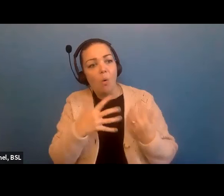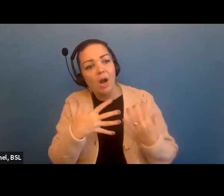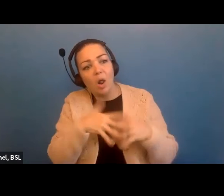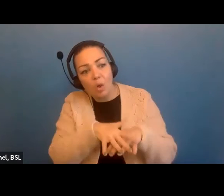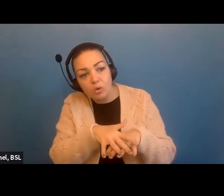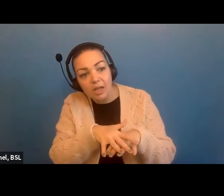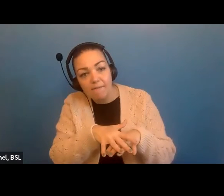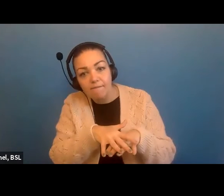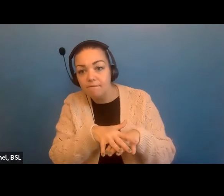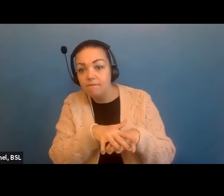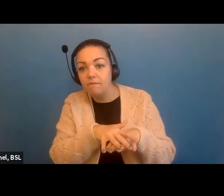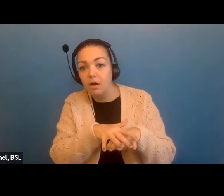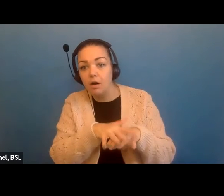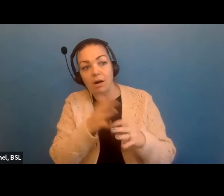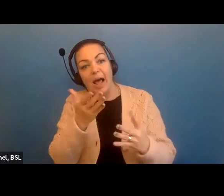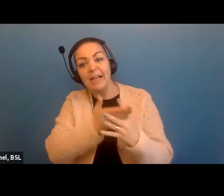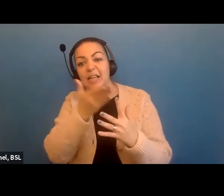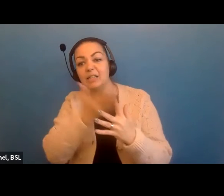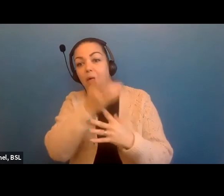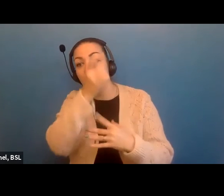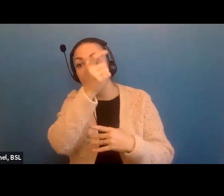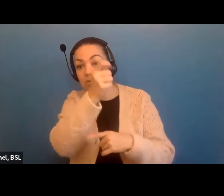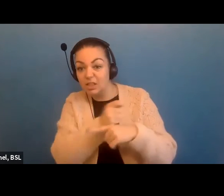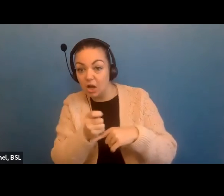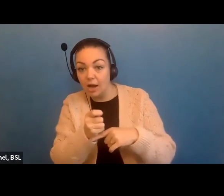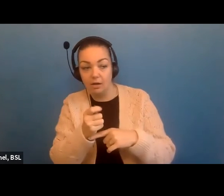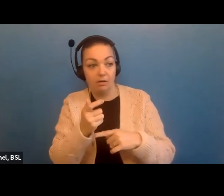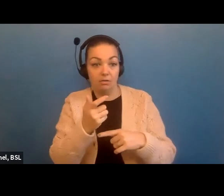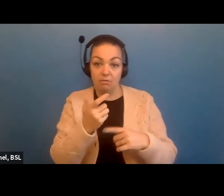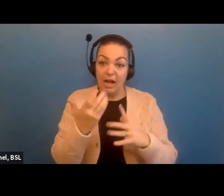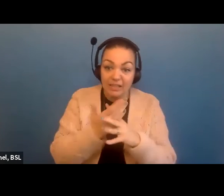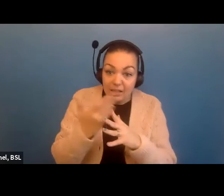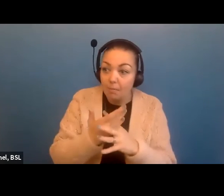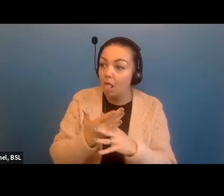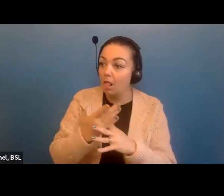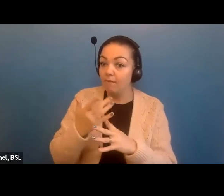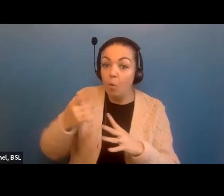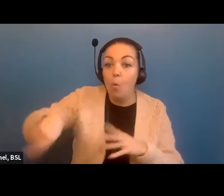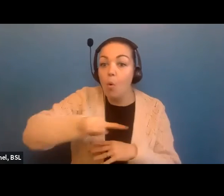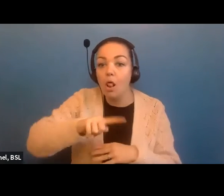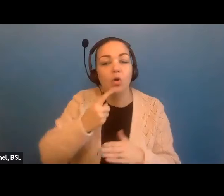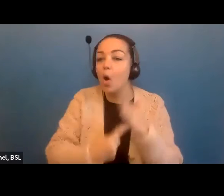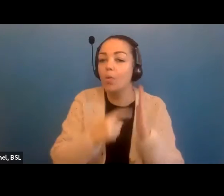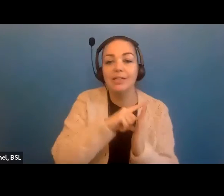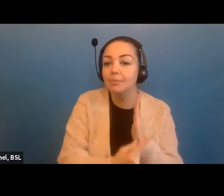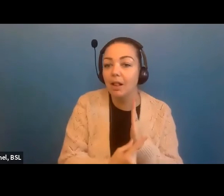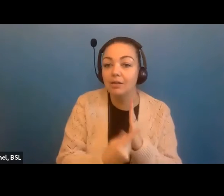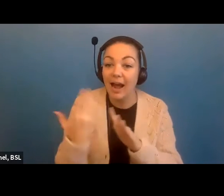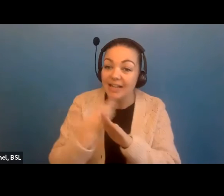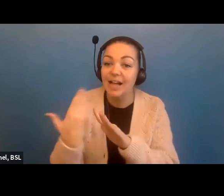is not just for people with disabilities. It is also for everyone. Please, next slide.